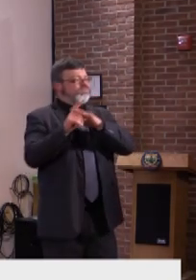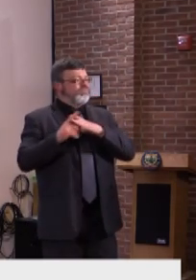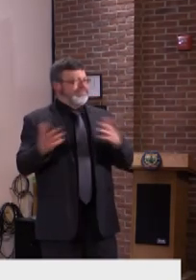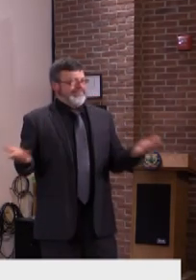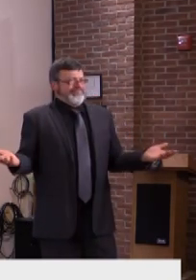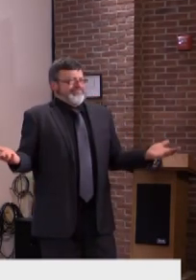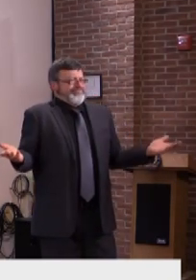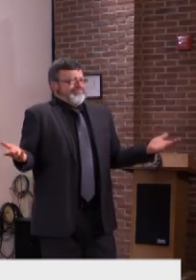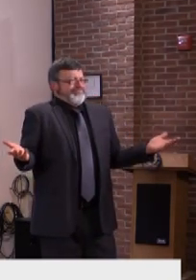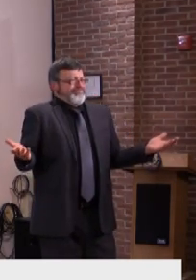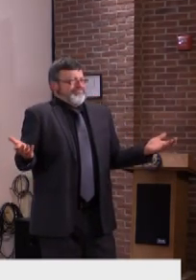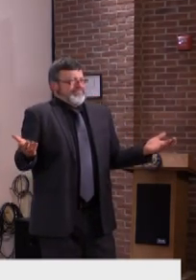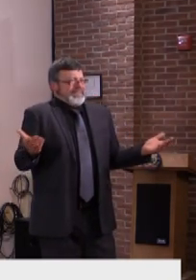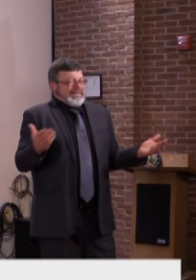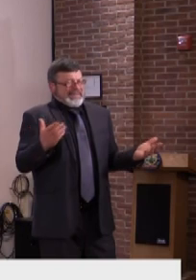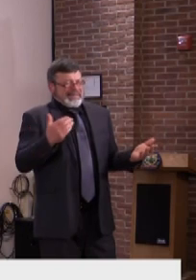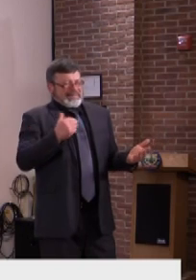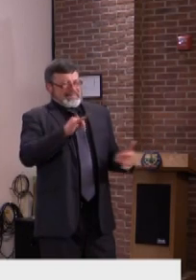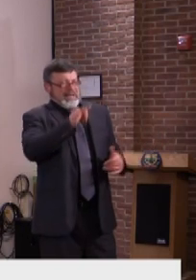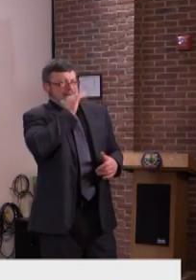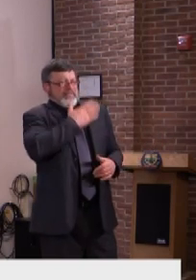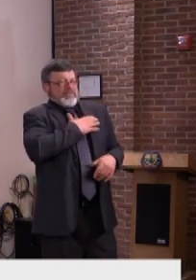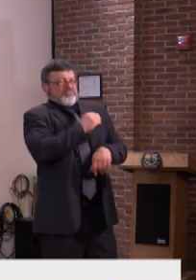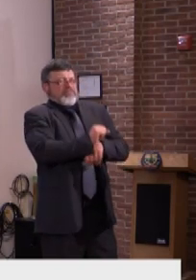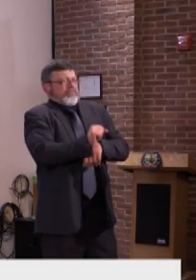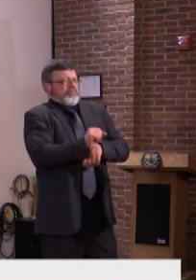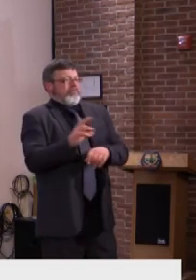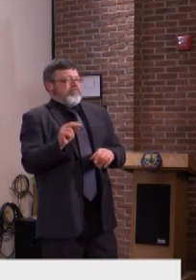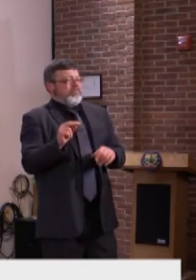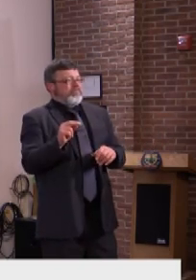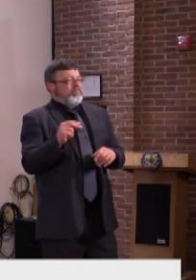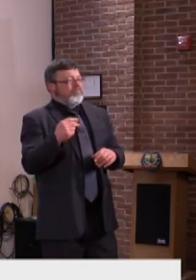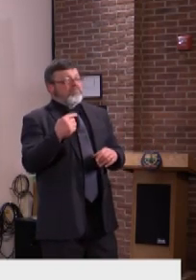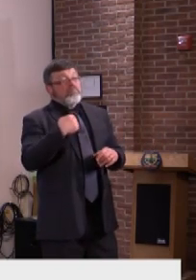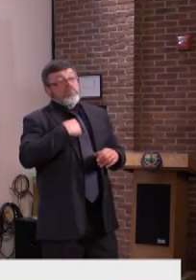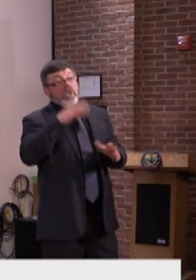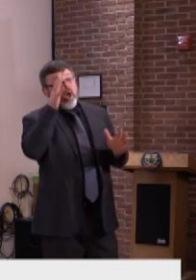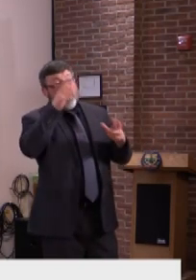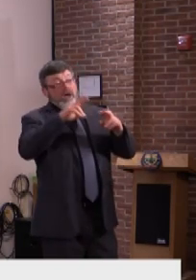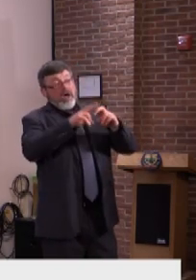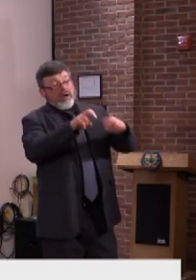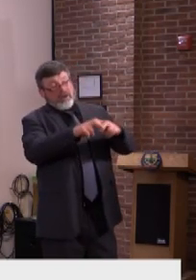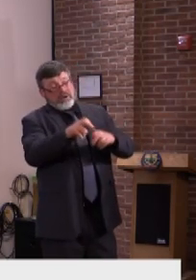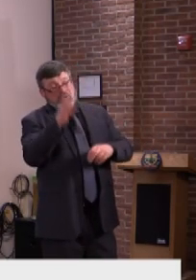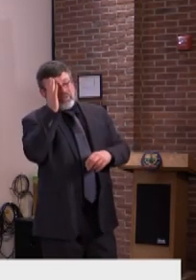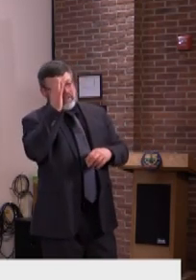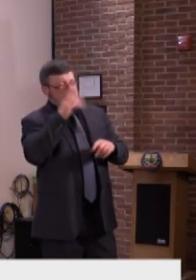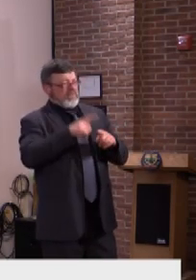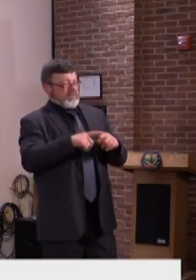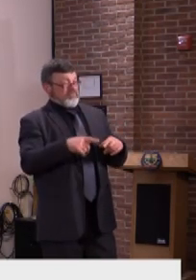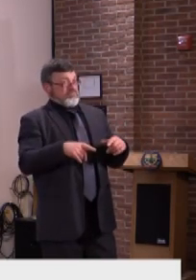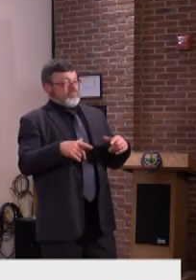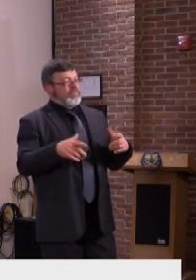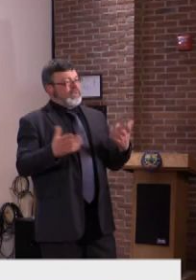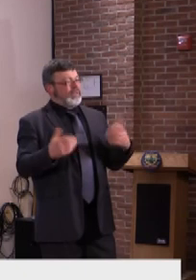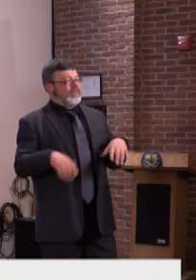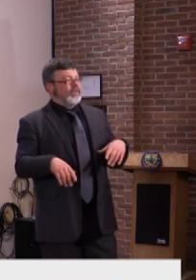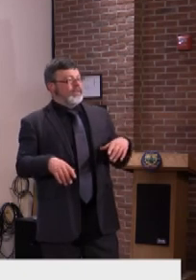sound right to me but again i'll we'll take a look thank you very much